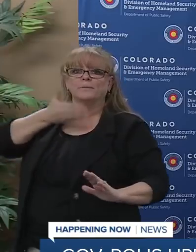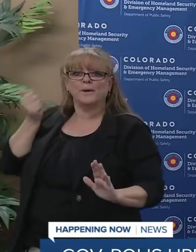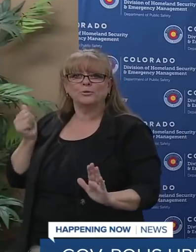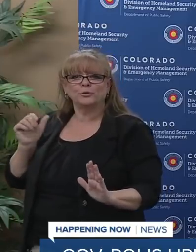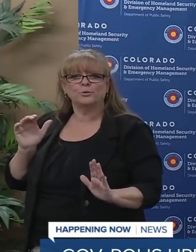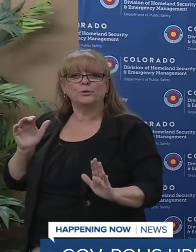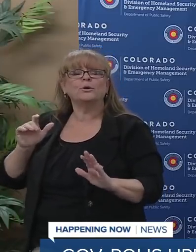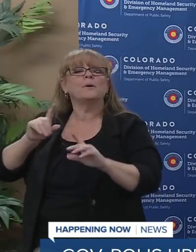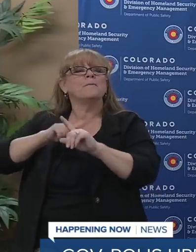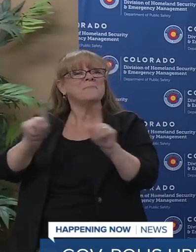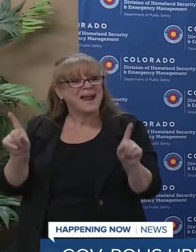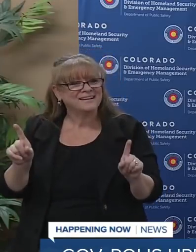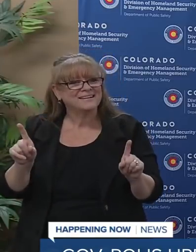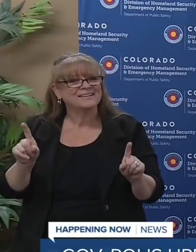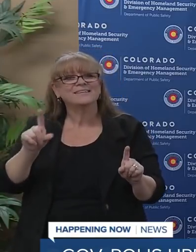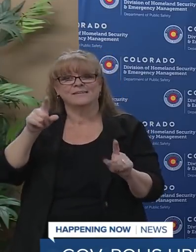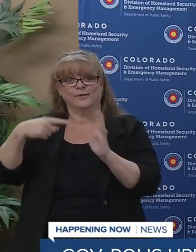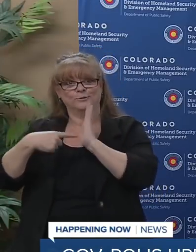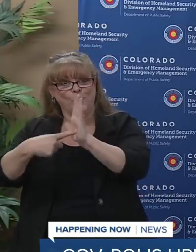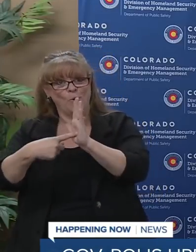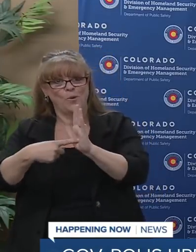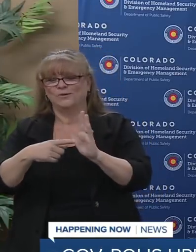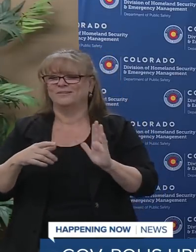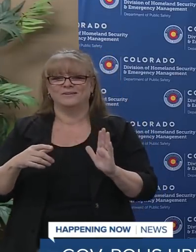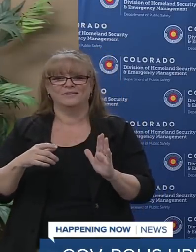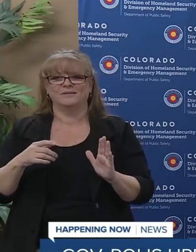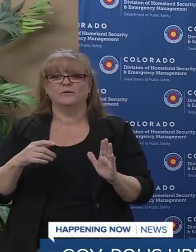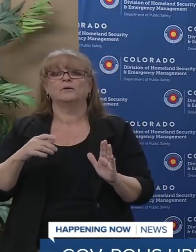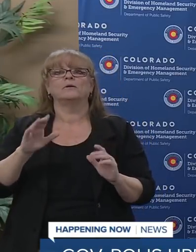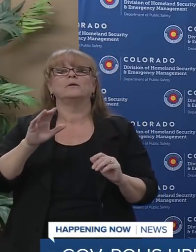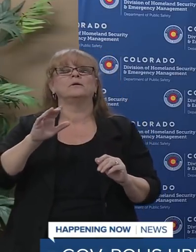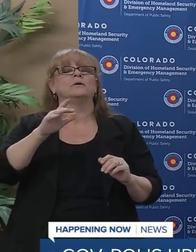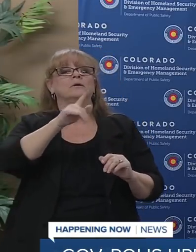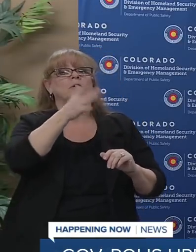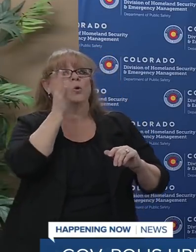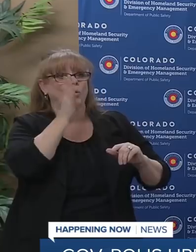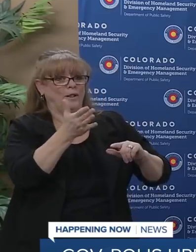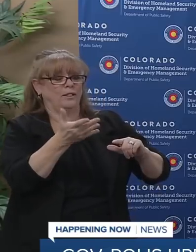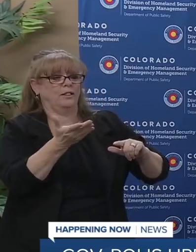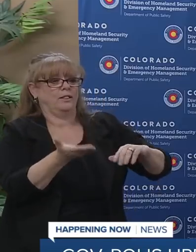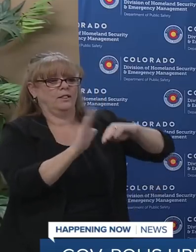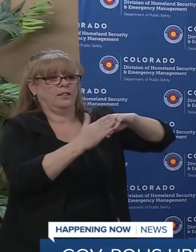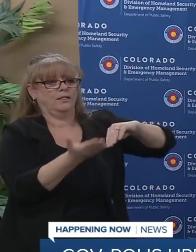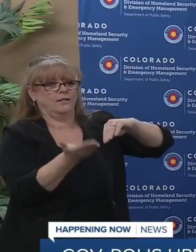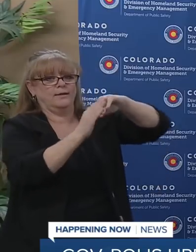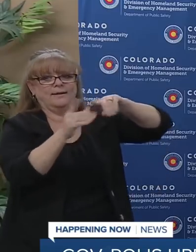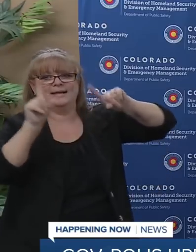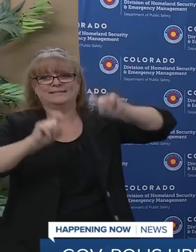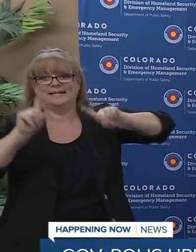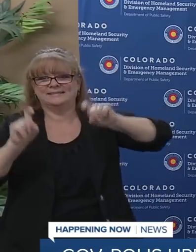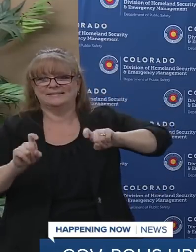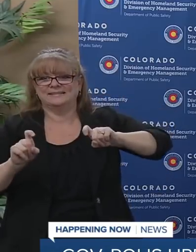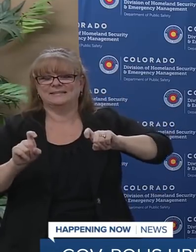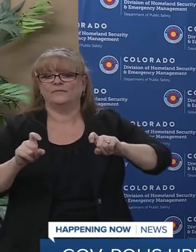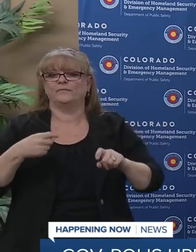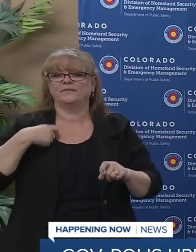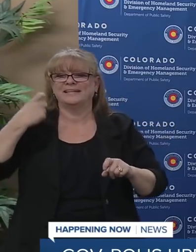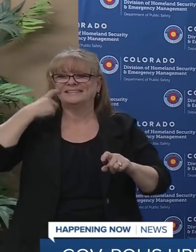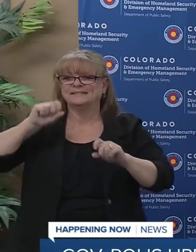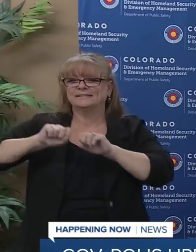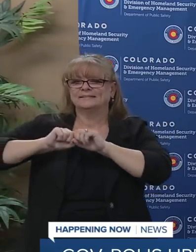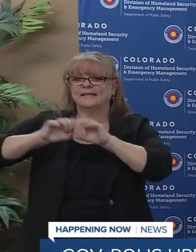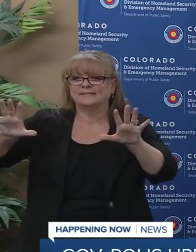we have the capacity for over 10,000, we sent out 4,500 tests just several days ago to the healthcare authorities across